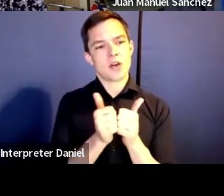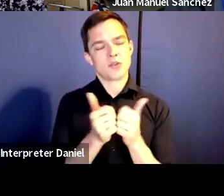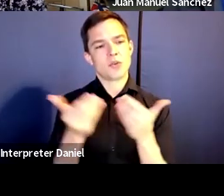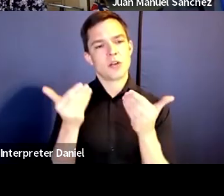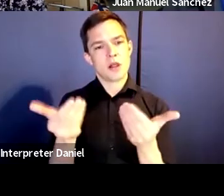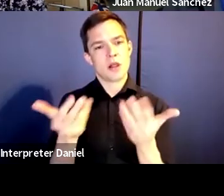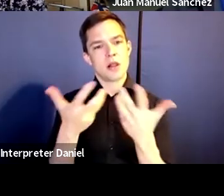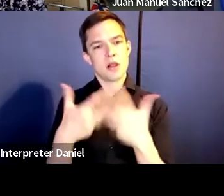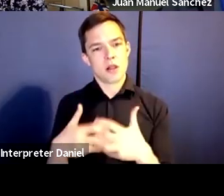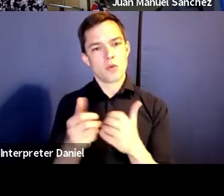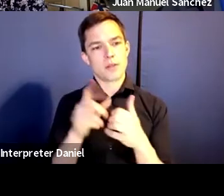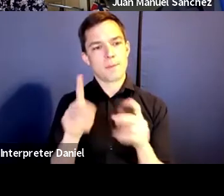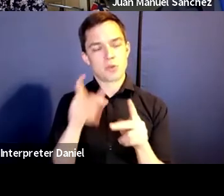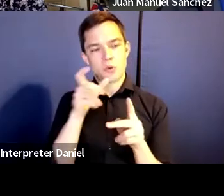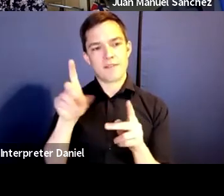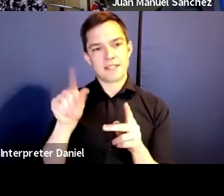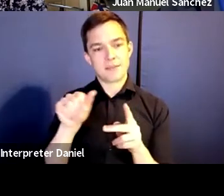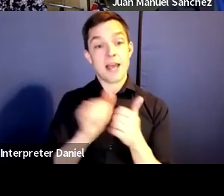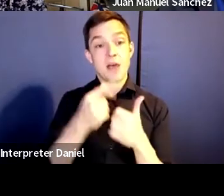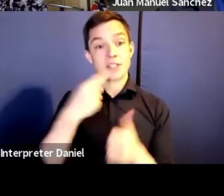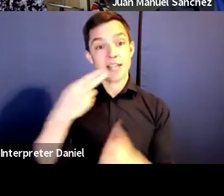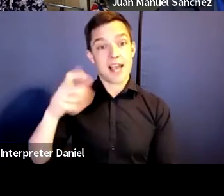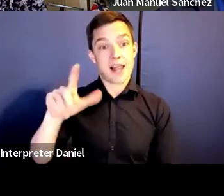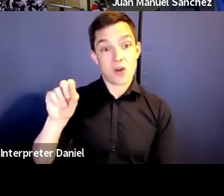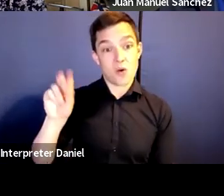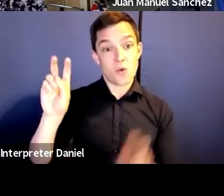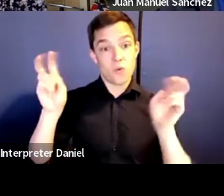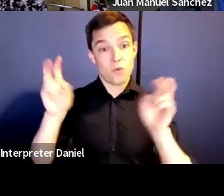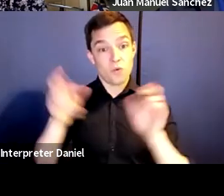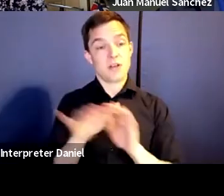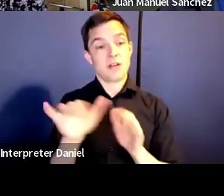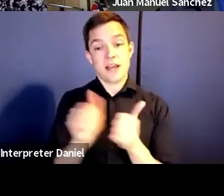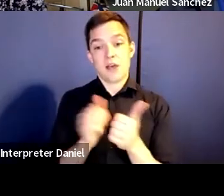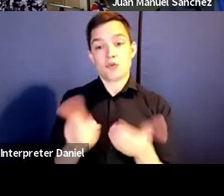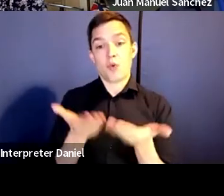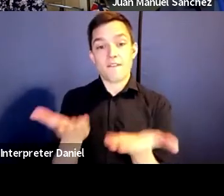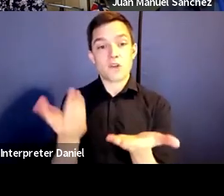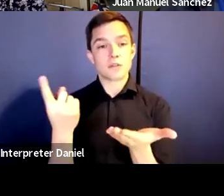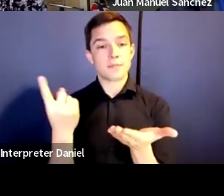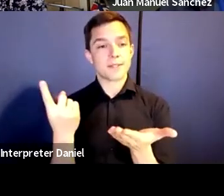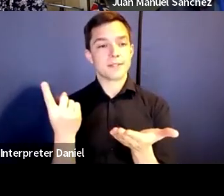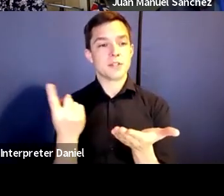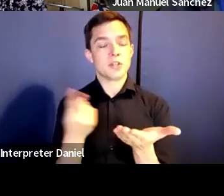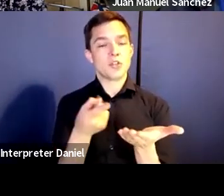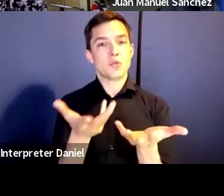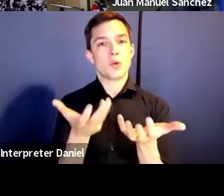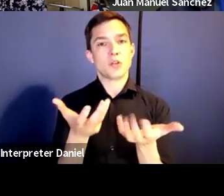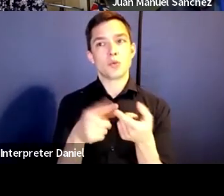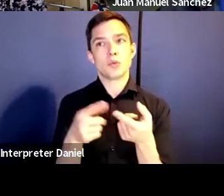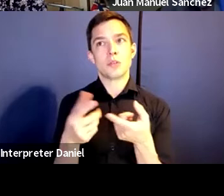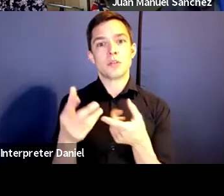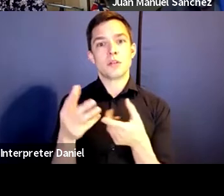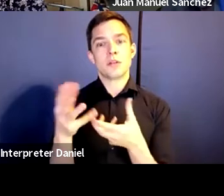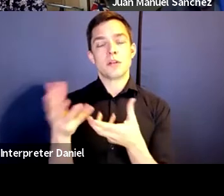with disability, how to say hello, and how to offer something that you would like to engage with